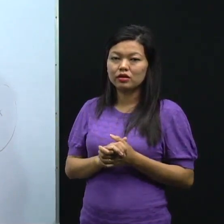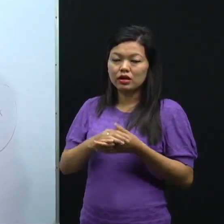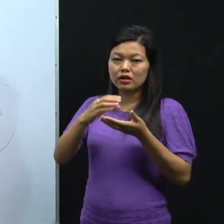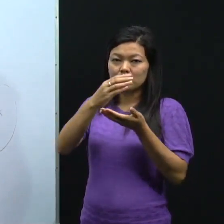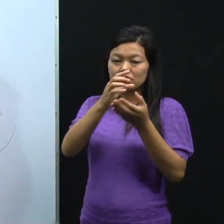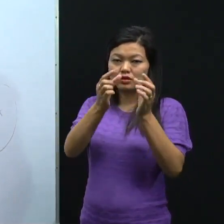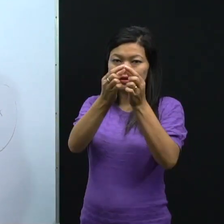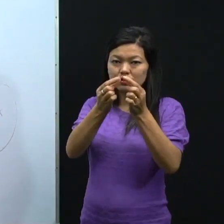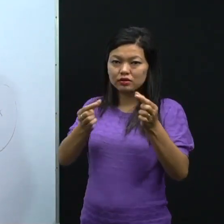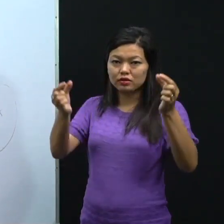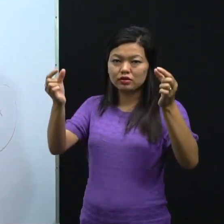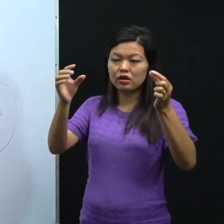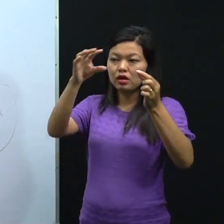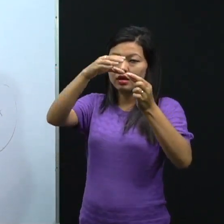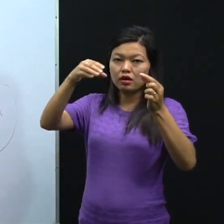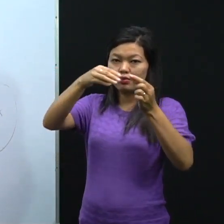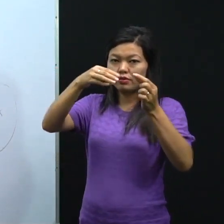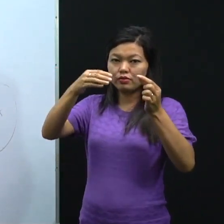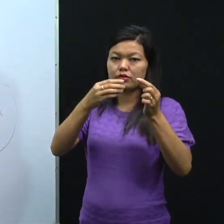seeds embedded in it.